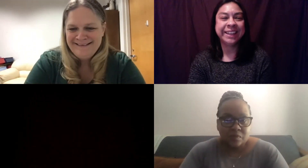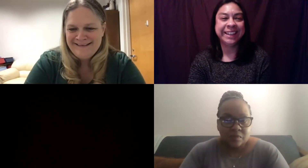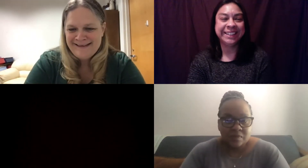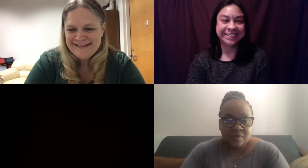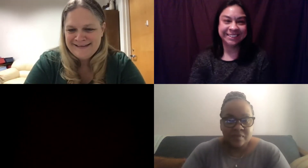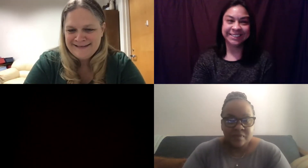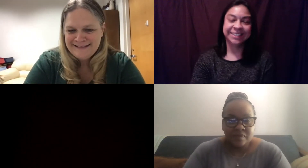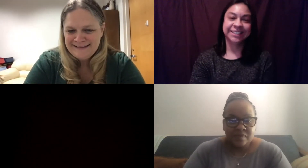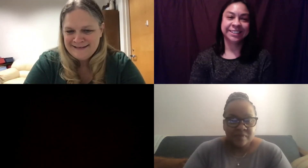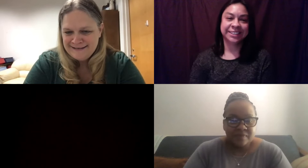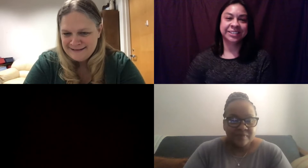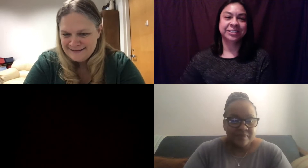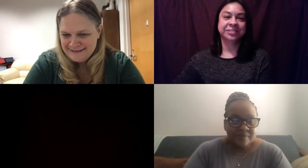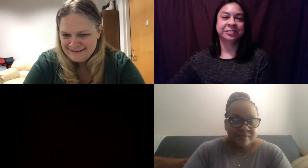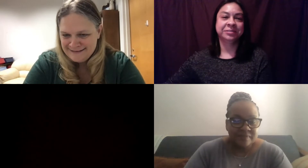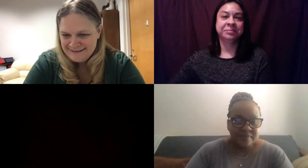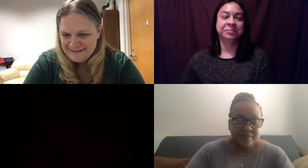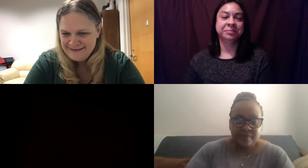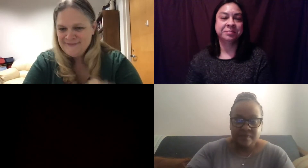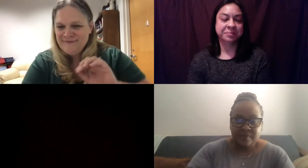Hi, Bethany.